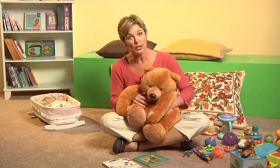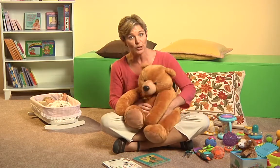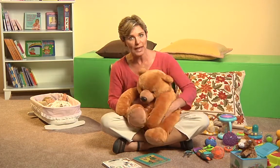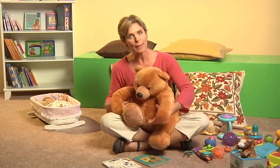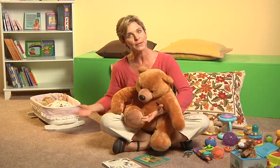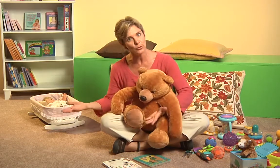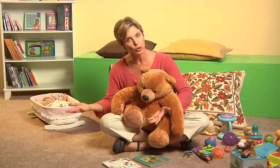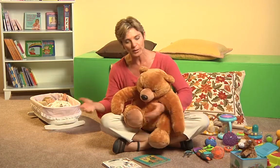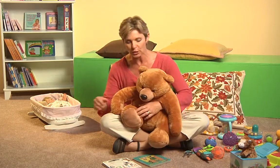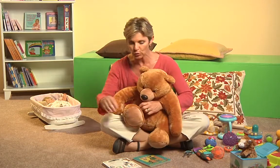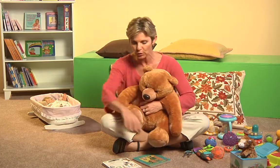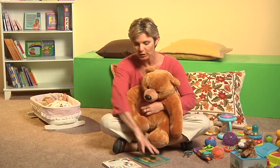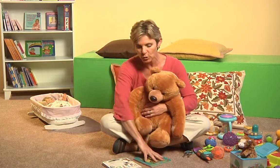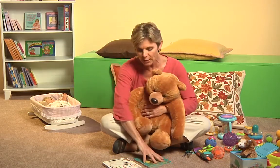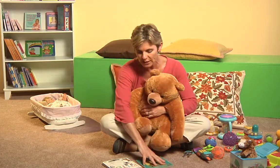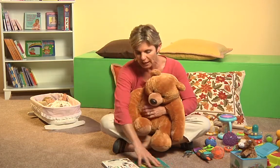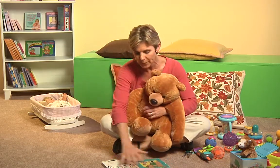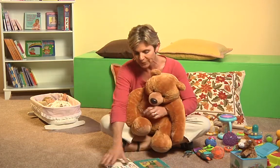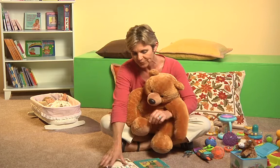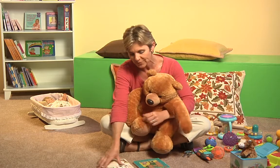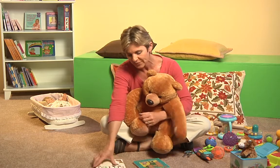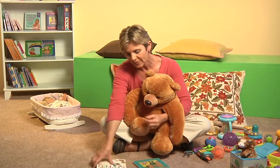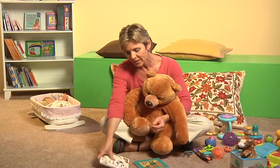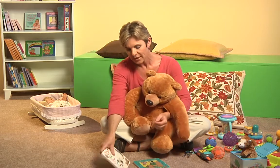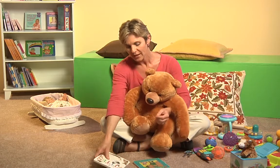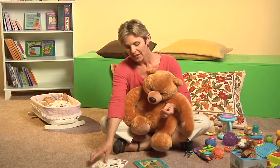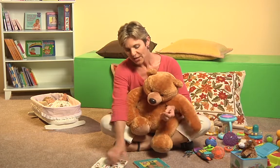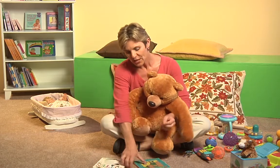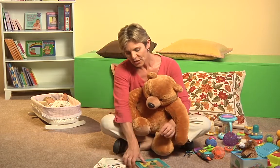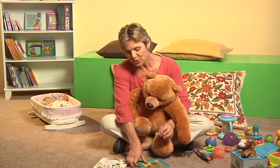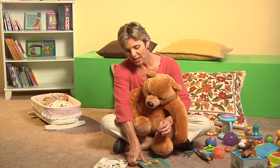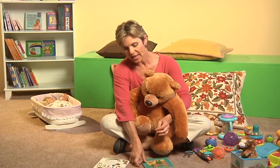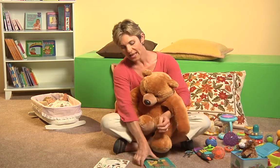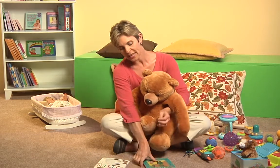your lap, as you normally do during story time, you can